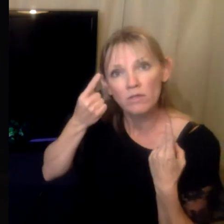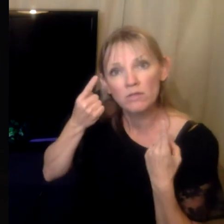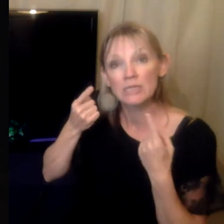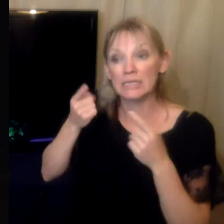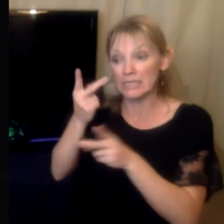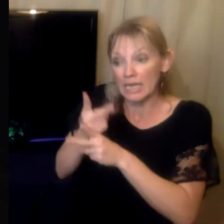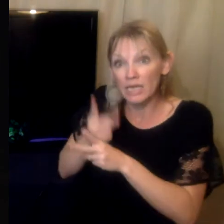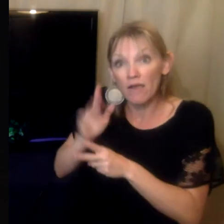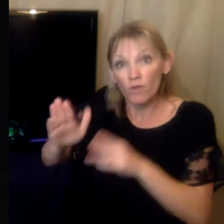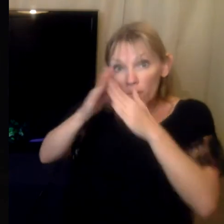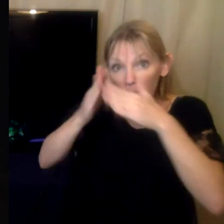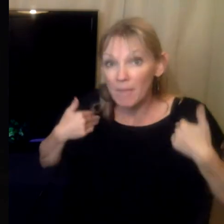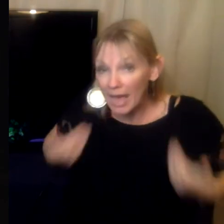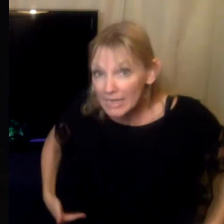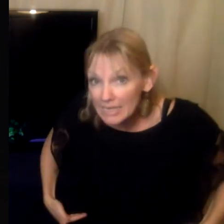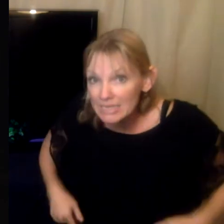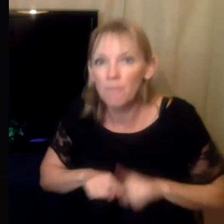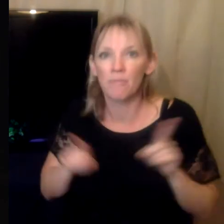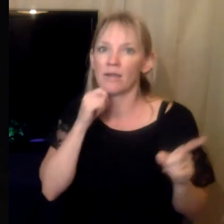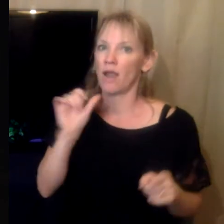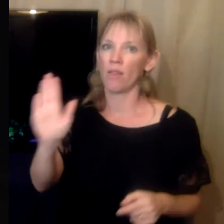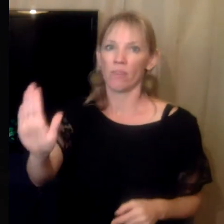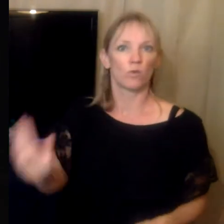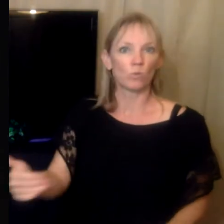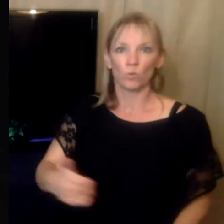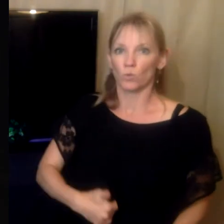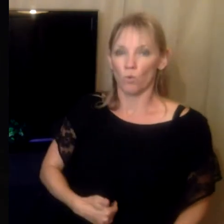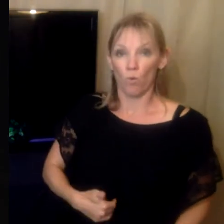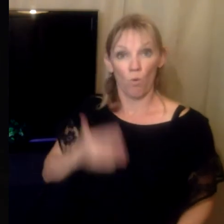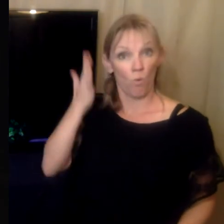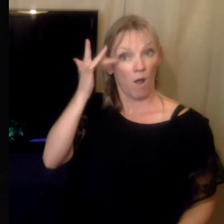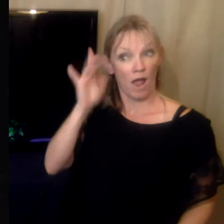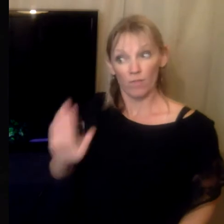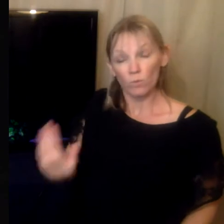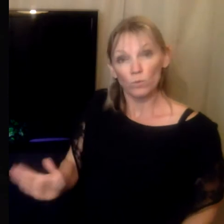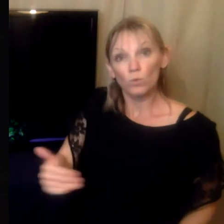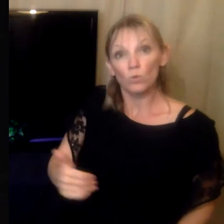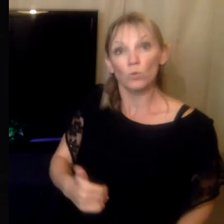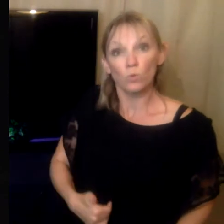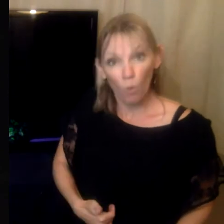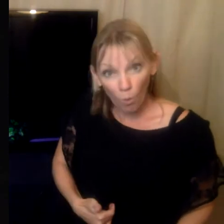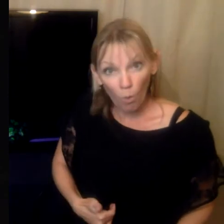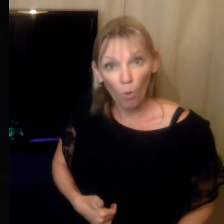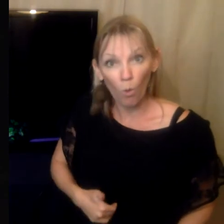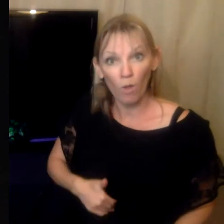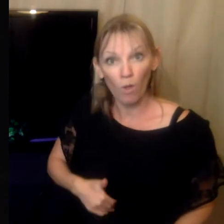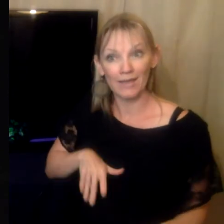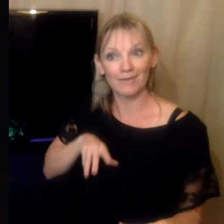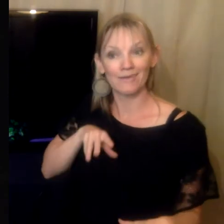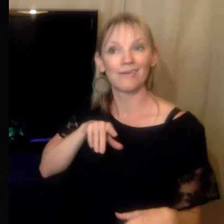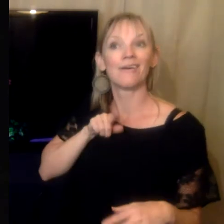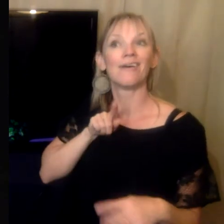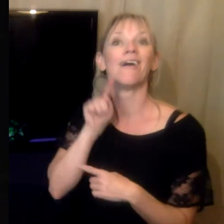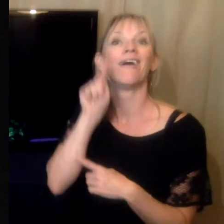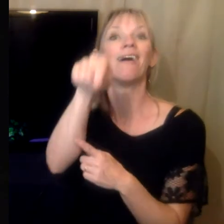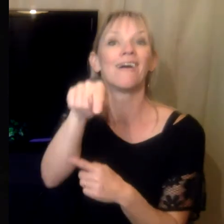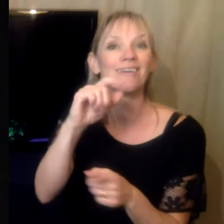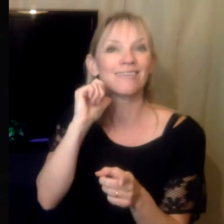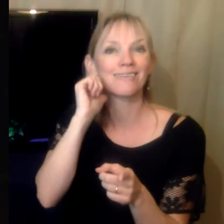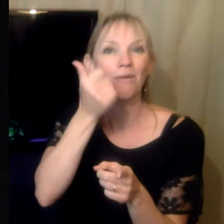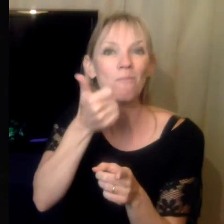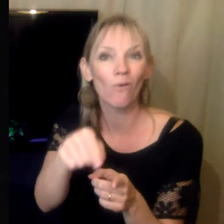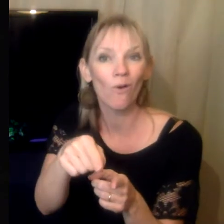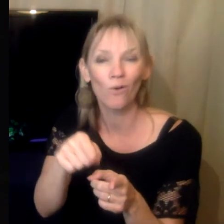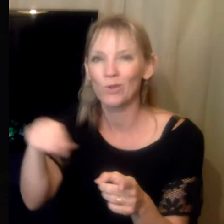bodies, but not their souls, for their souls dwell in the house of tomorrow, which you cannot visit, not even